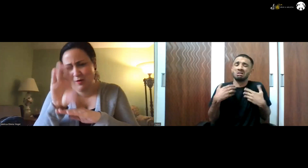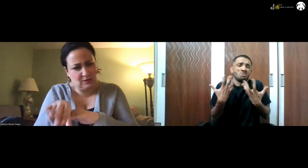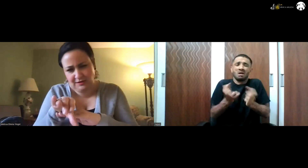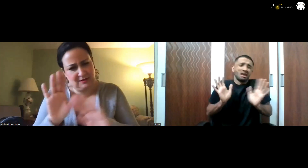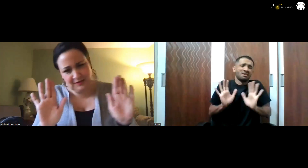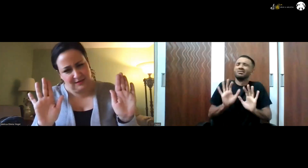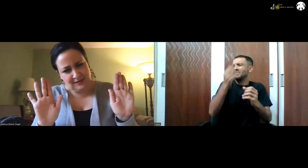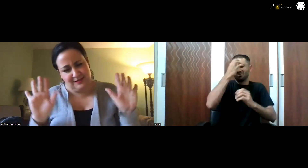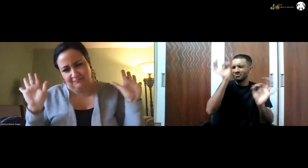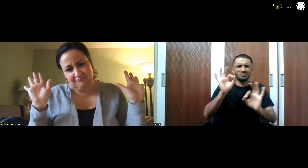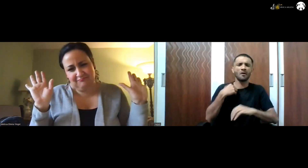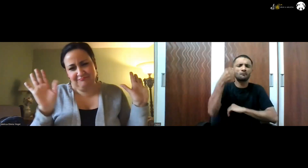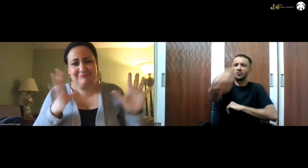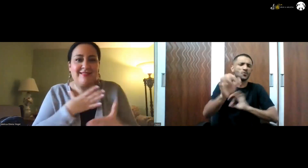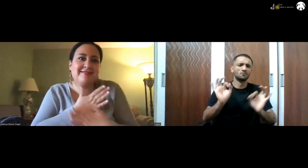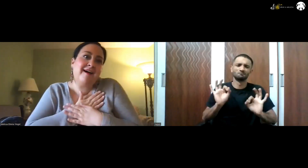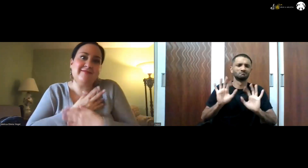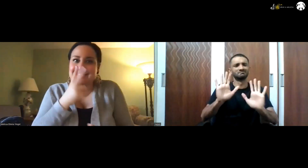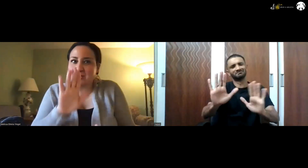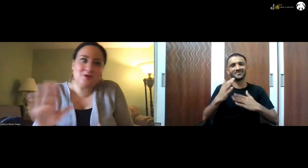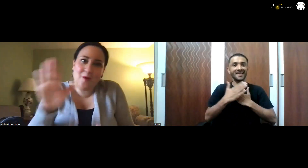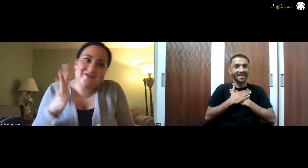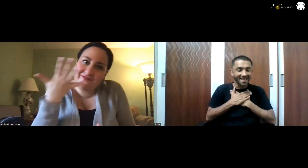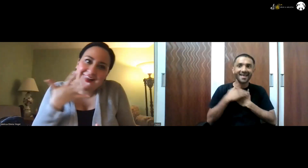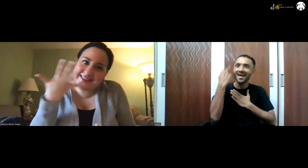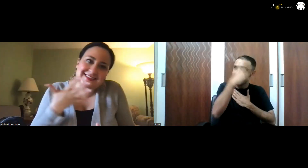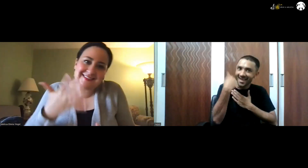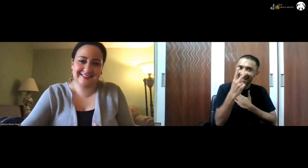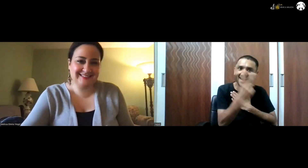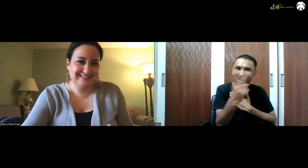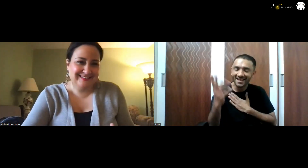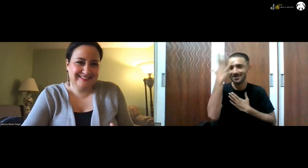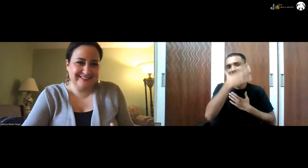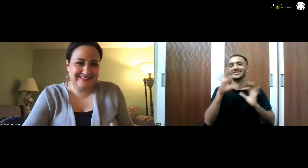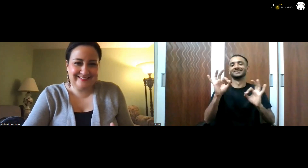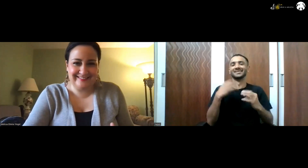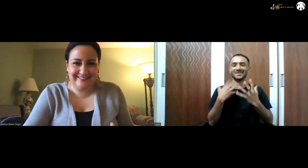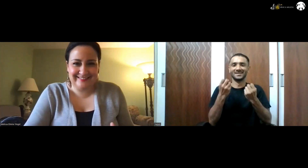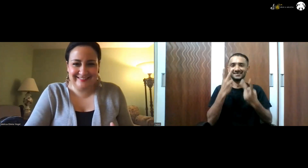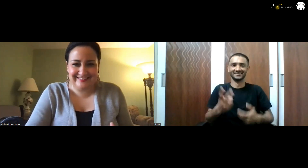If you don't want, it's okay. I don't want to force you, but I would love to see all of your faces.